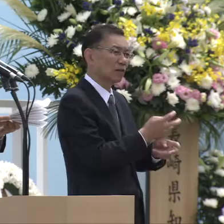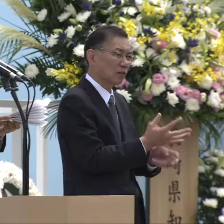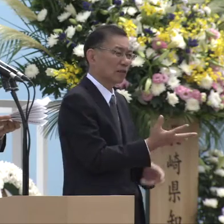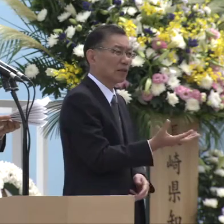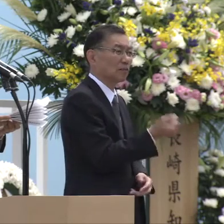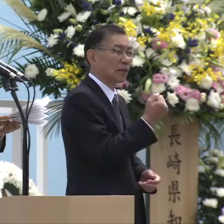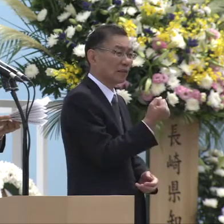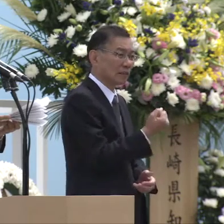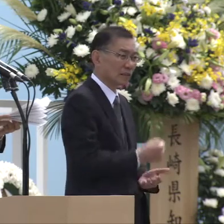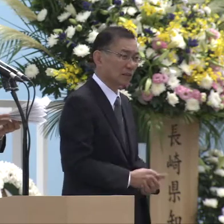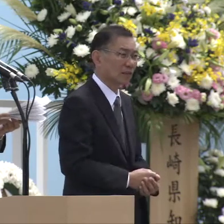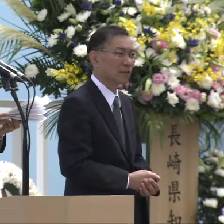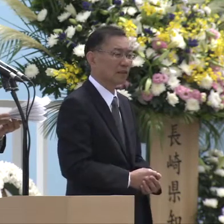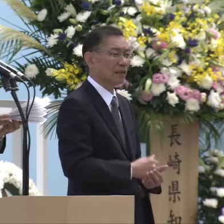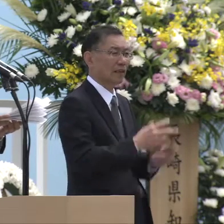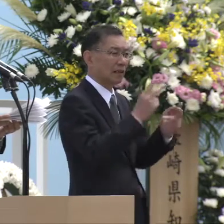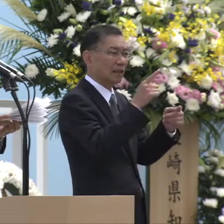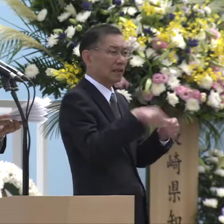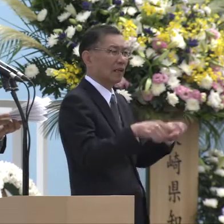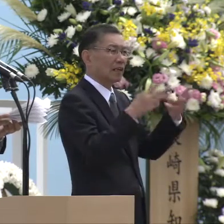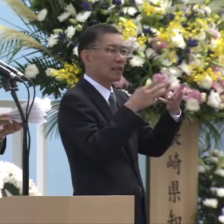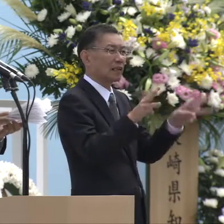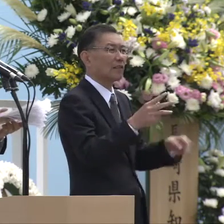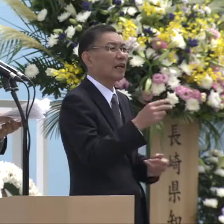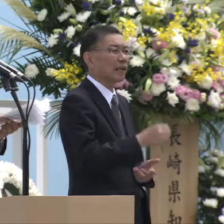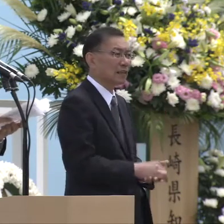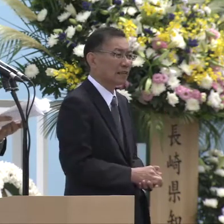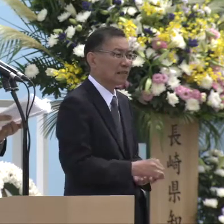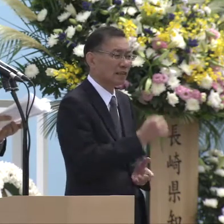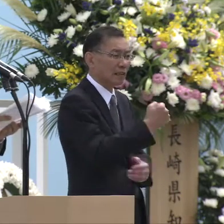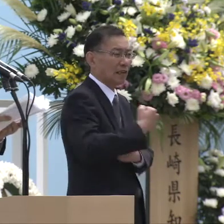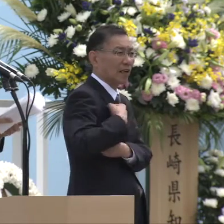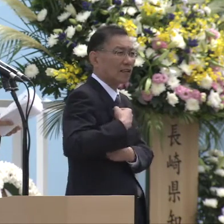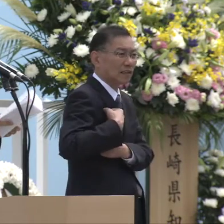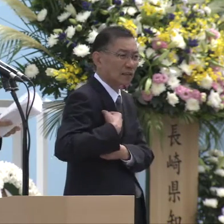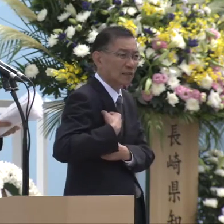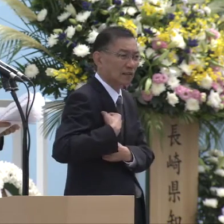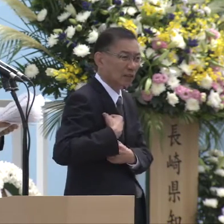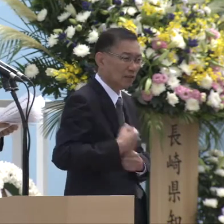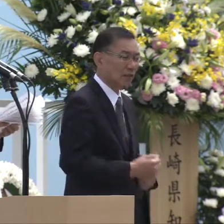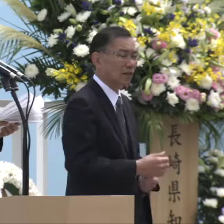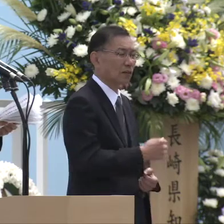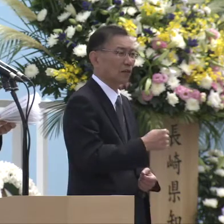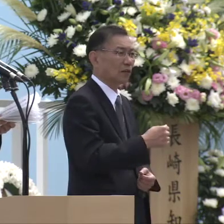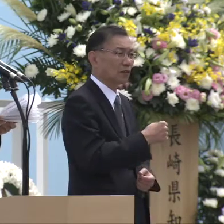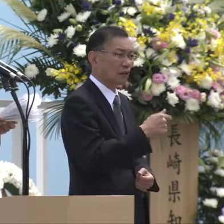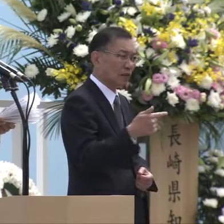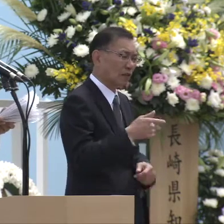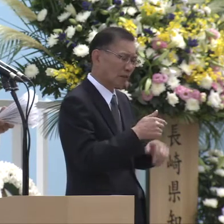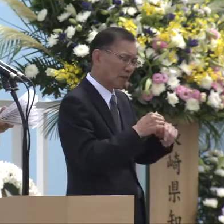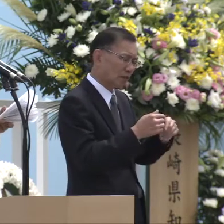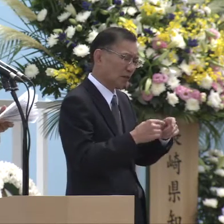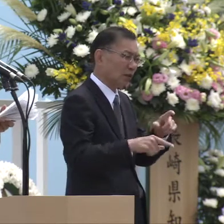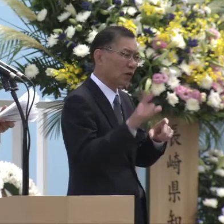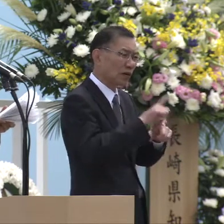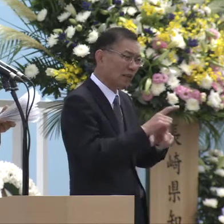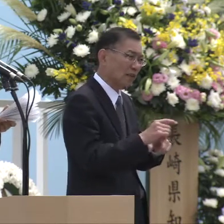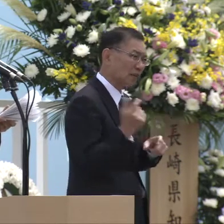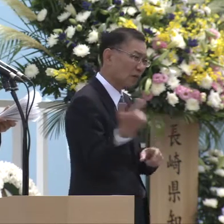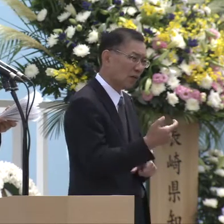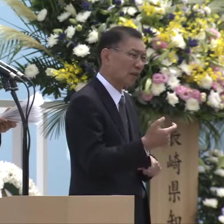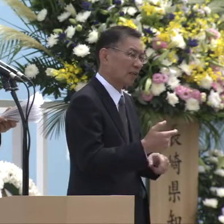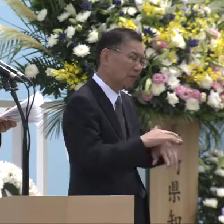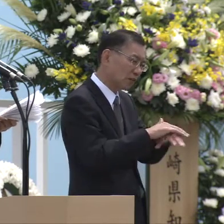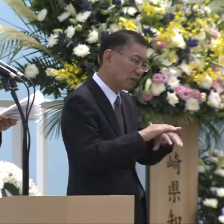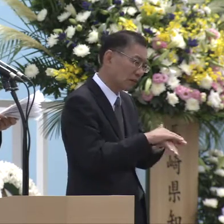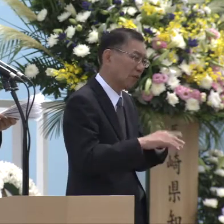appeal for the importance of maintaining and strengthening the regime of the Treaty on the Non-Proliferation of Nuclear Weapons while firmly upholding the